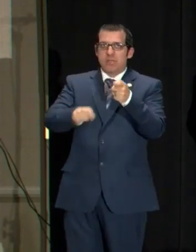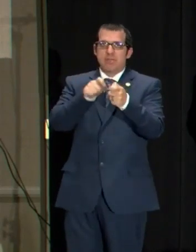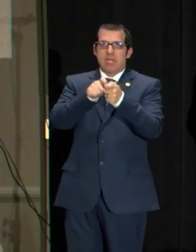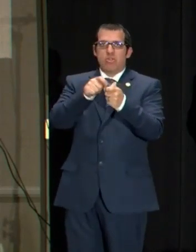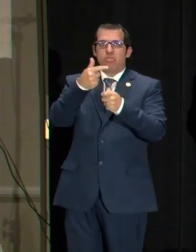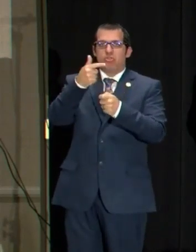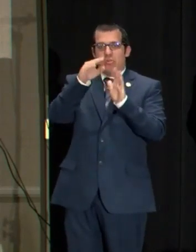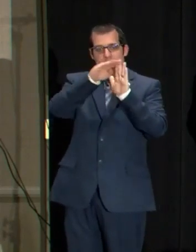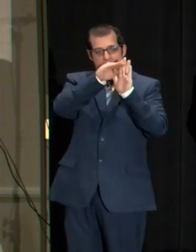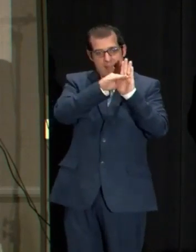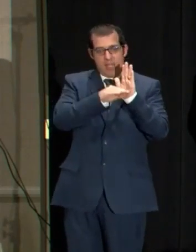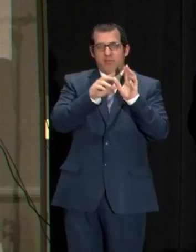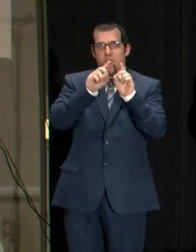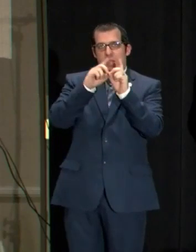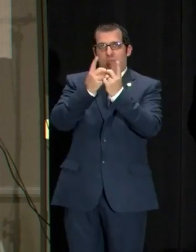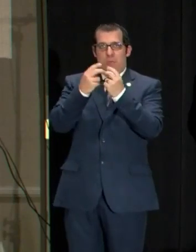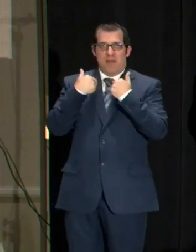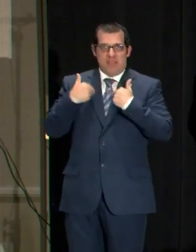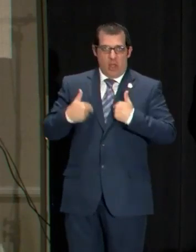of Health. And so